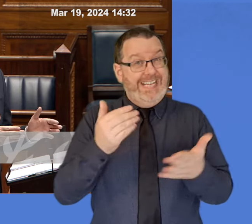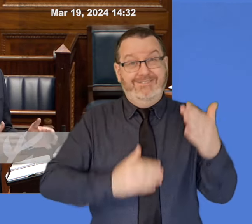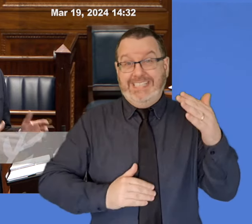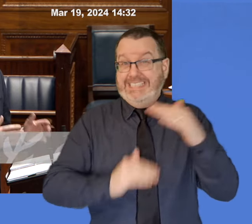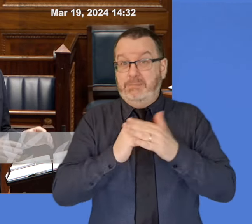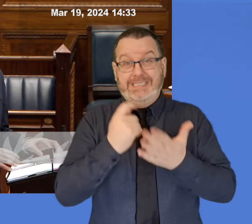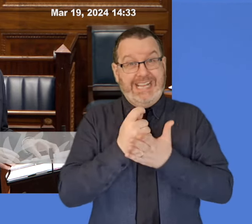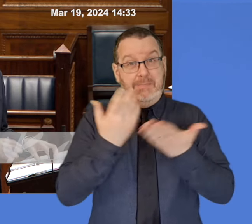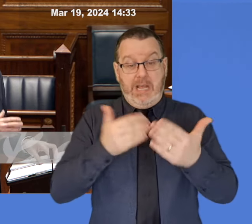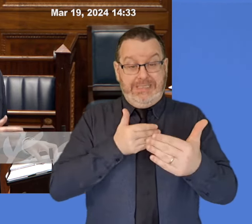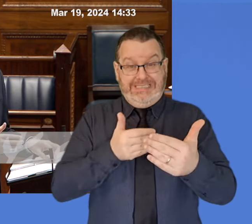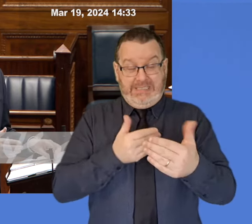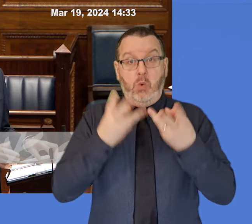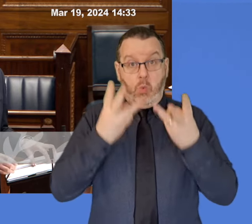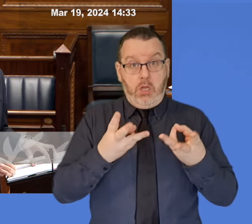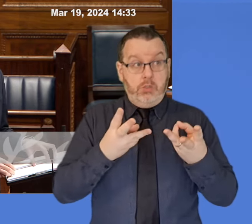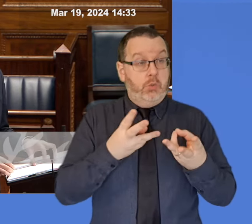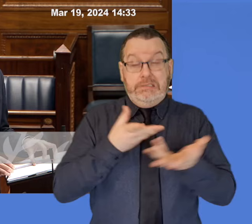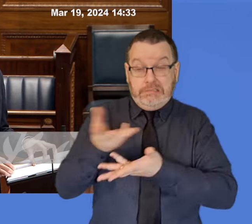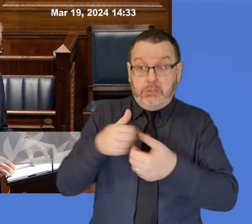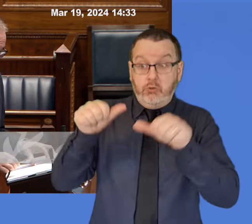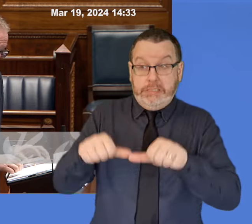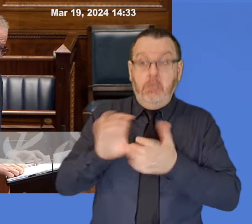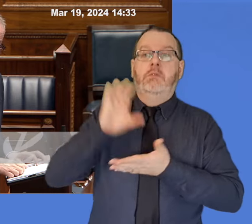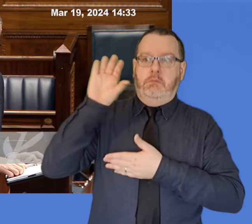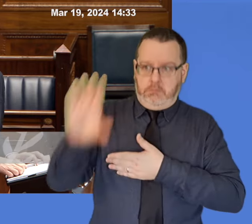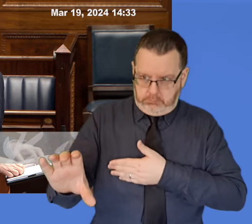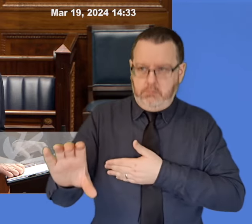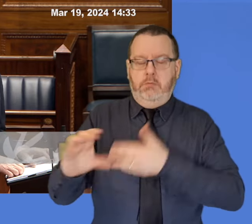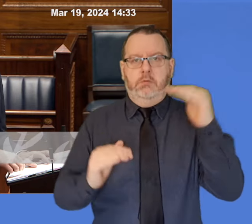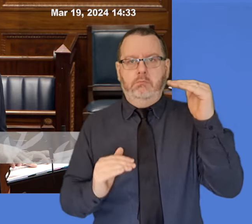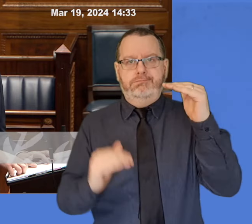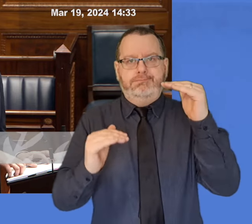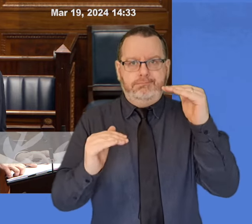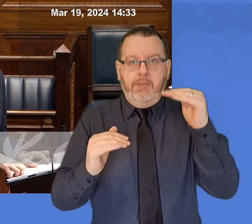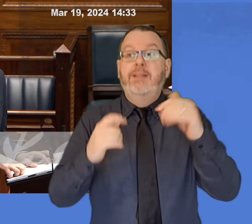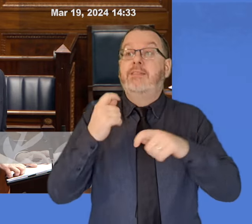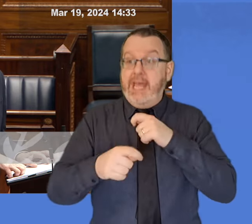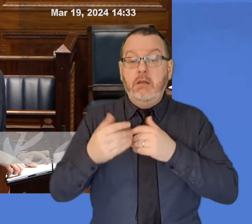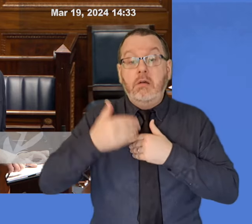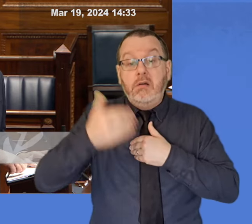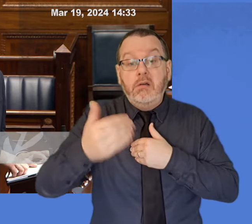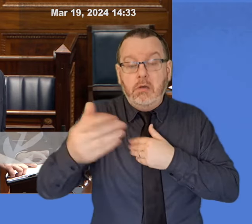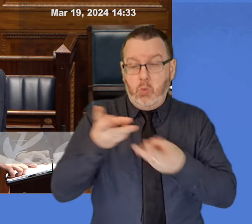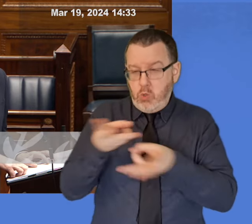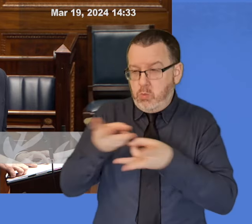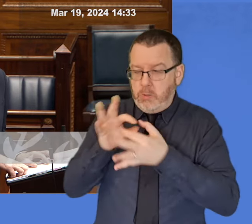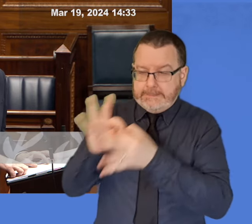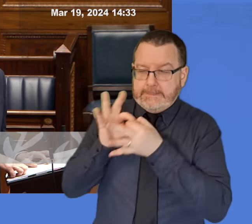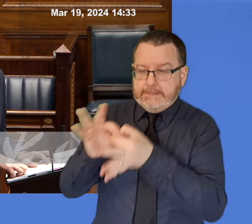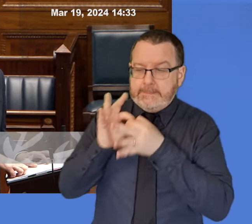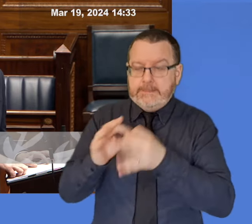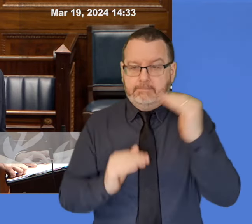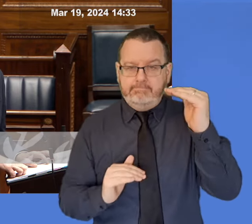available to us, is to try and get an award made to them, which will improve circumstances this year, but then work very closely with them to get them on the right